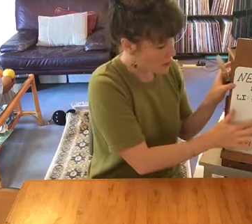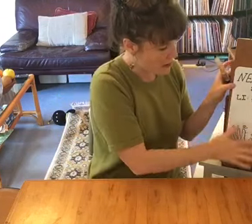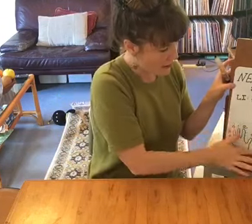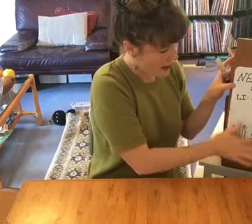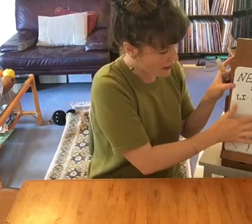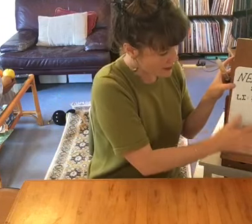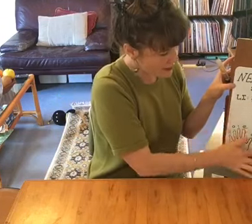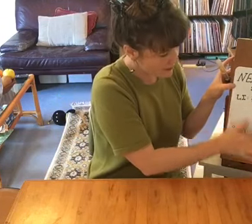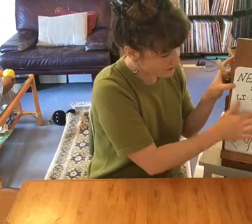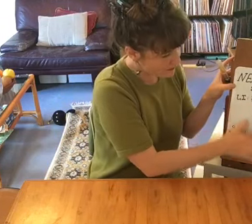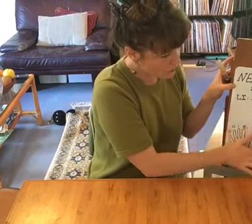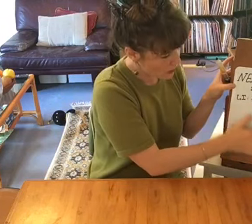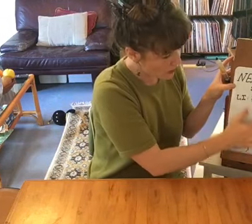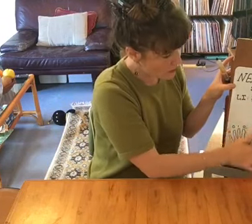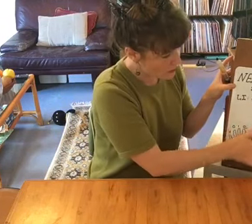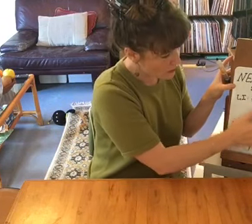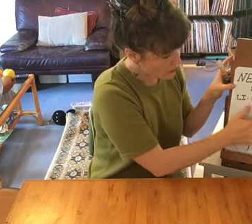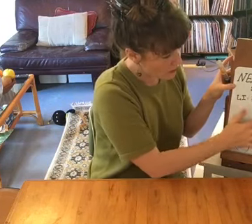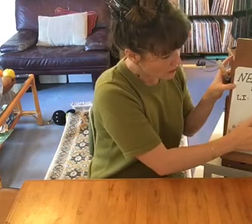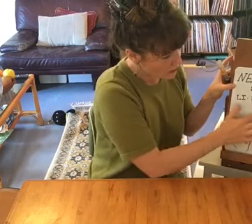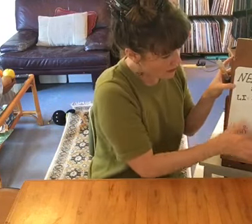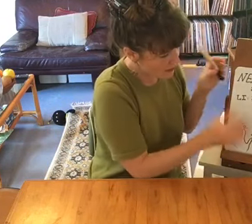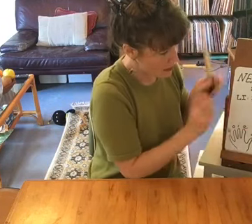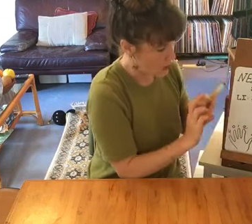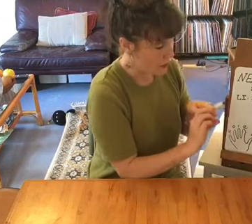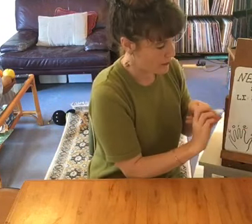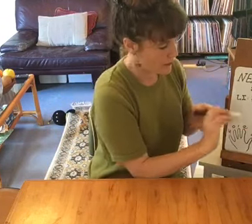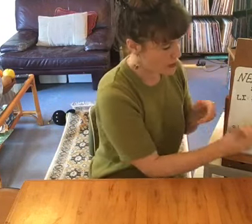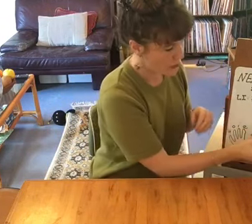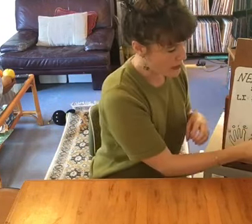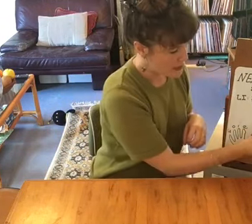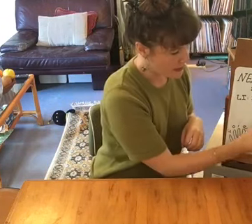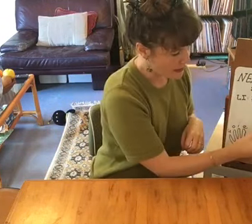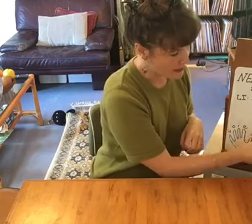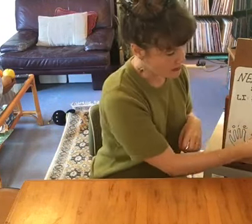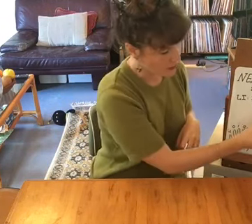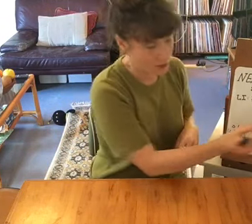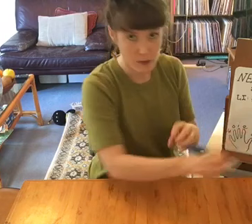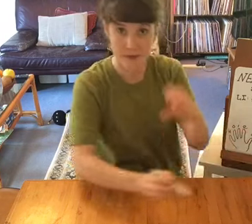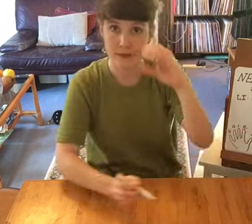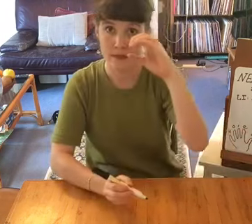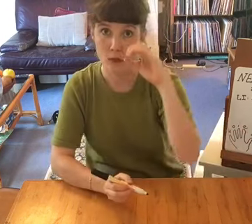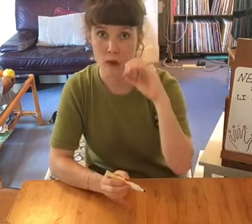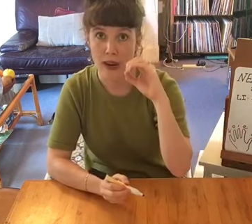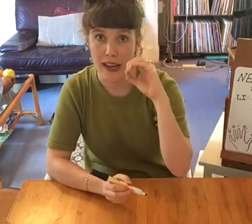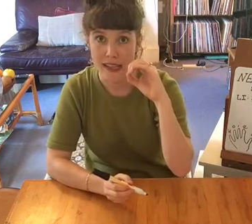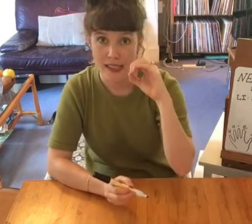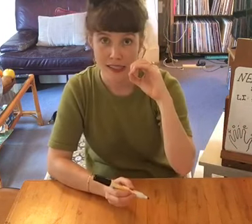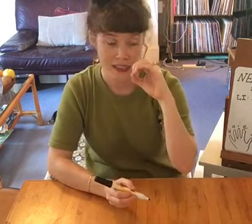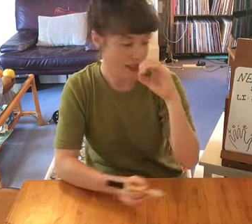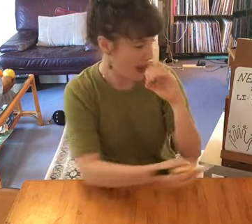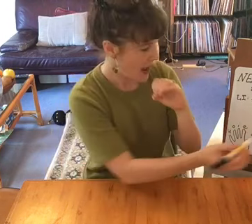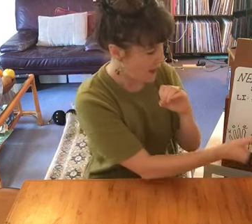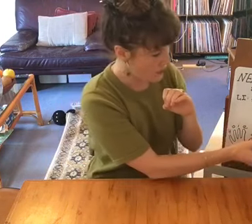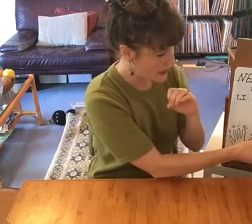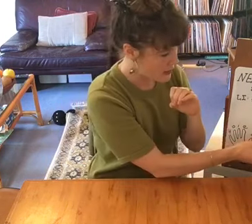our hands. We're going to do a big Q. So we need to make a circle with one hand, and then we need to make a